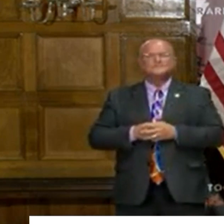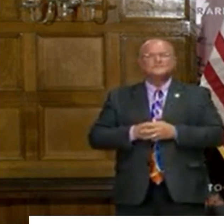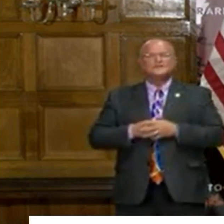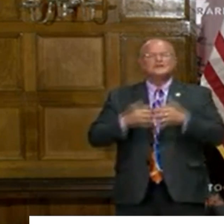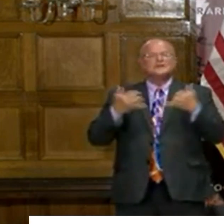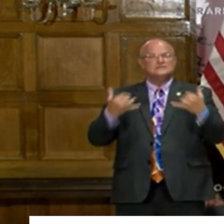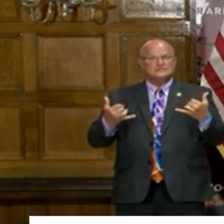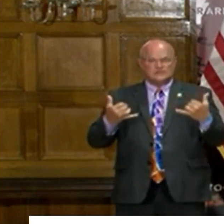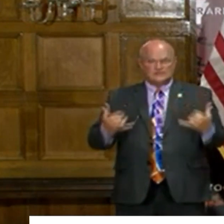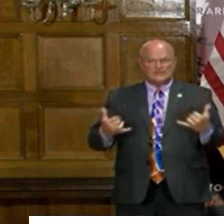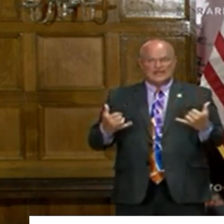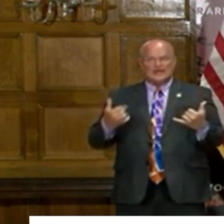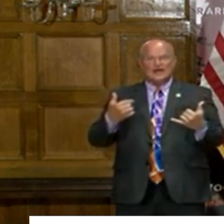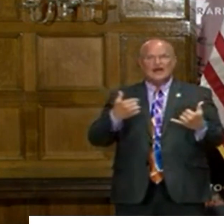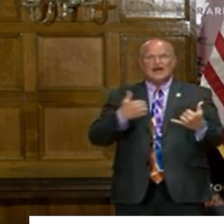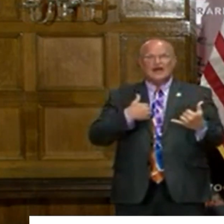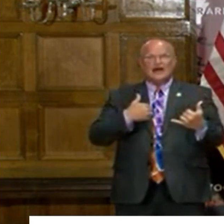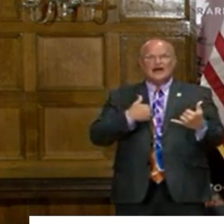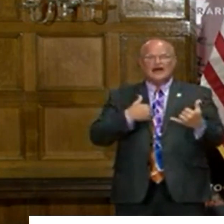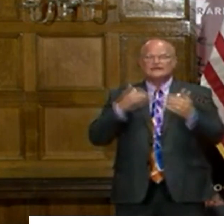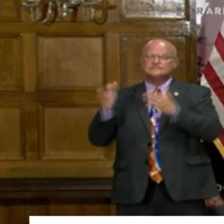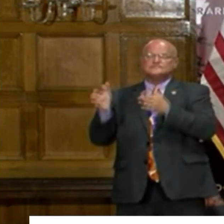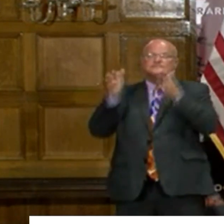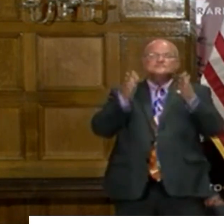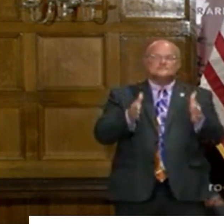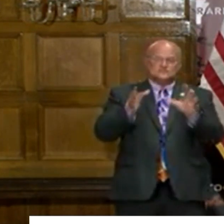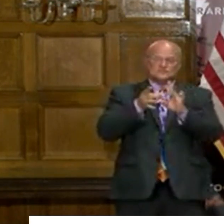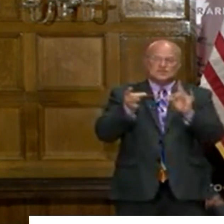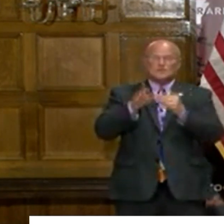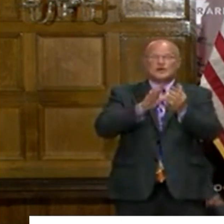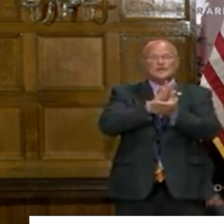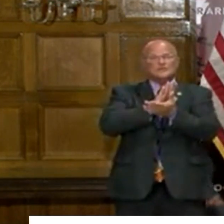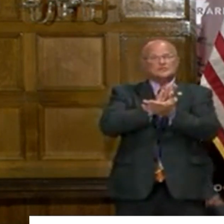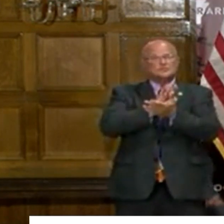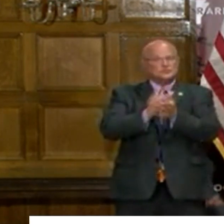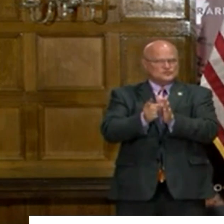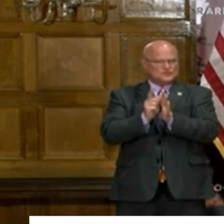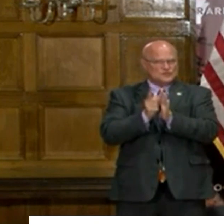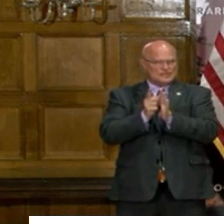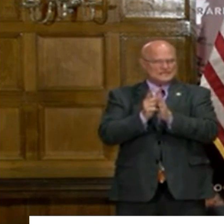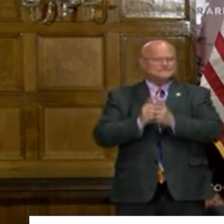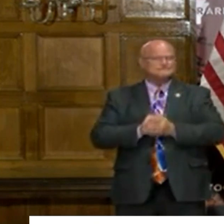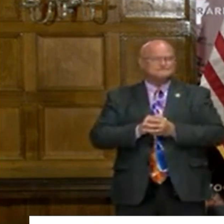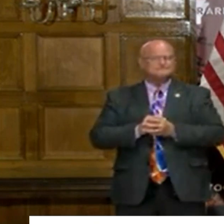With that, let me go to schools for just a second. And